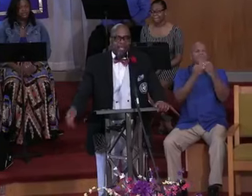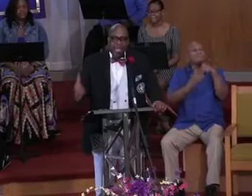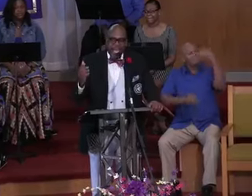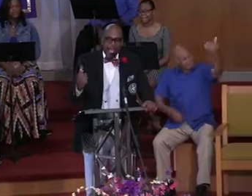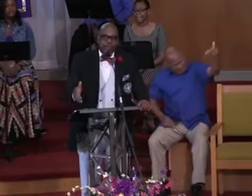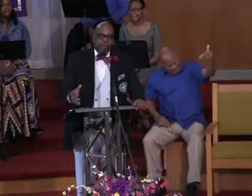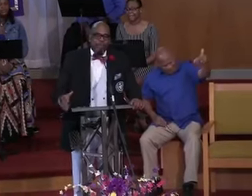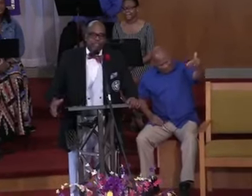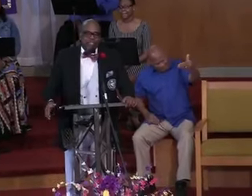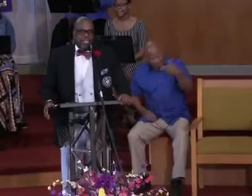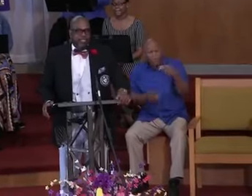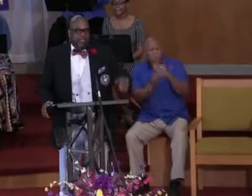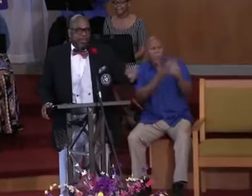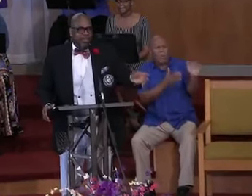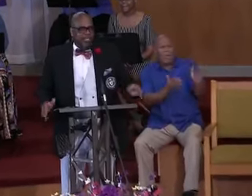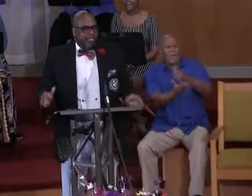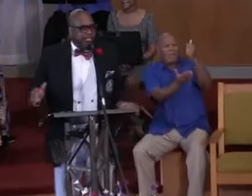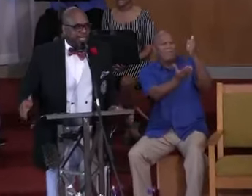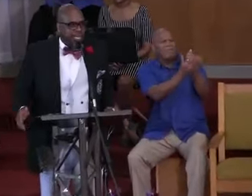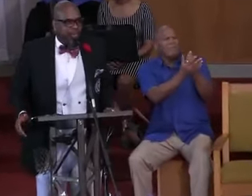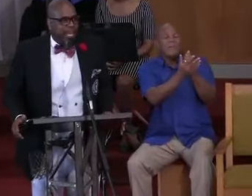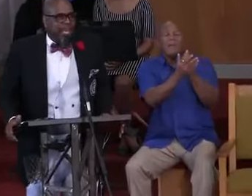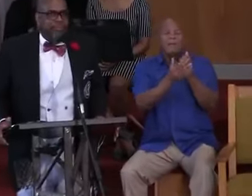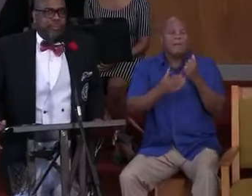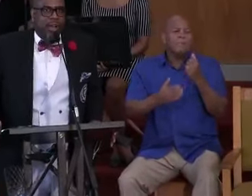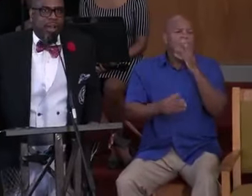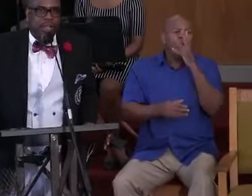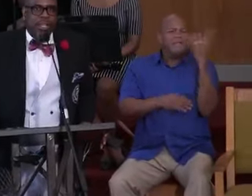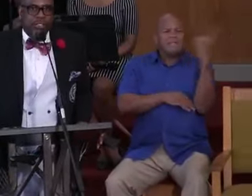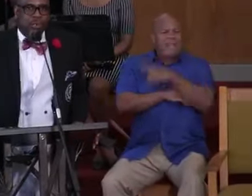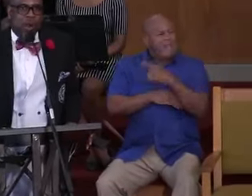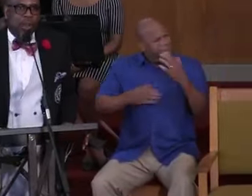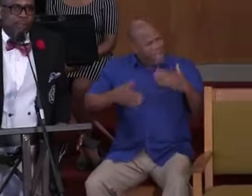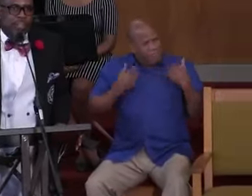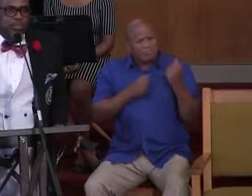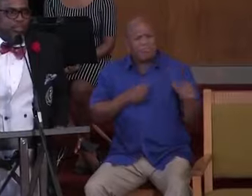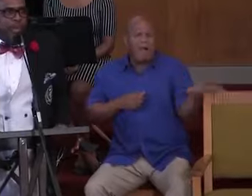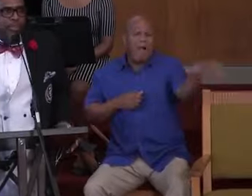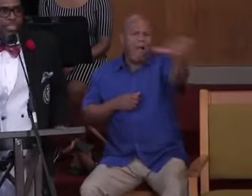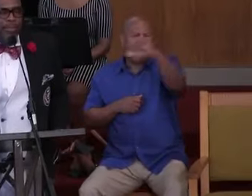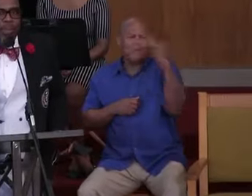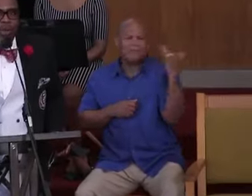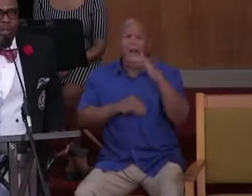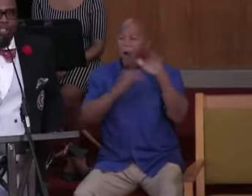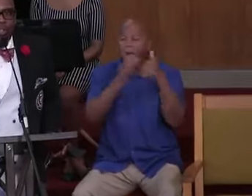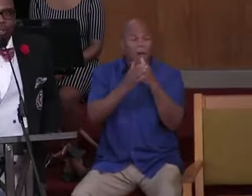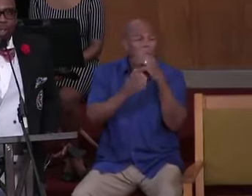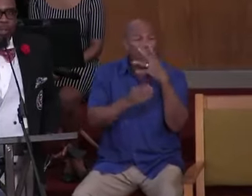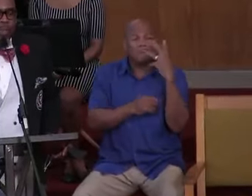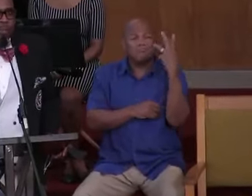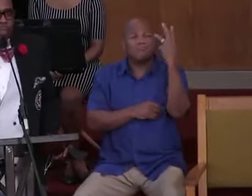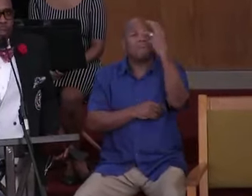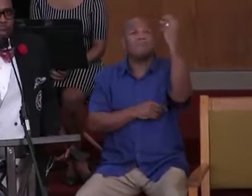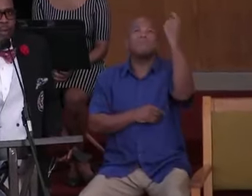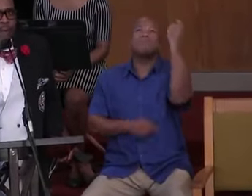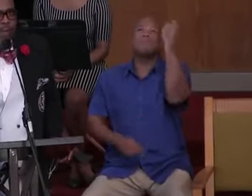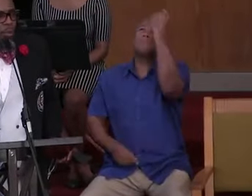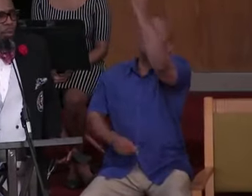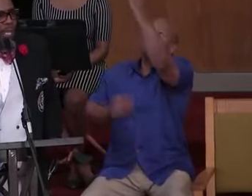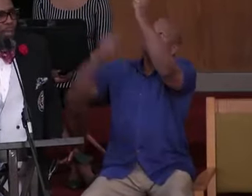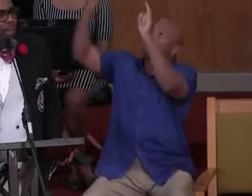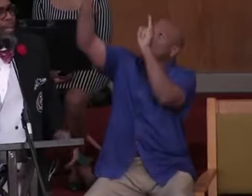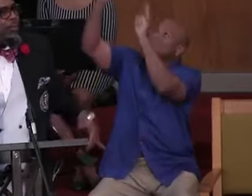amen. Happy Mother's Day to mothers near and far, to all of us whose mothers have gone on to be with the Lord.